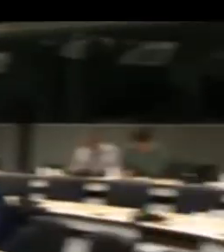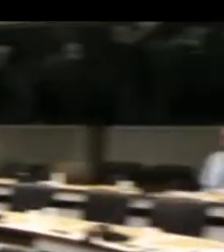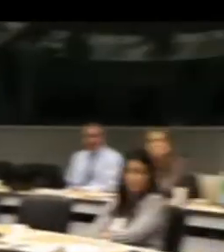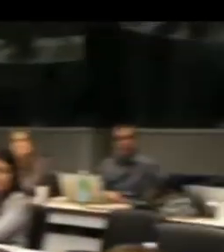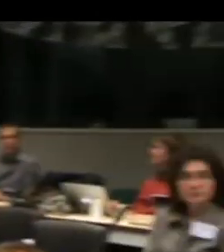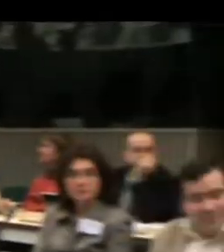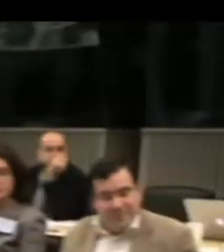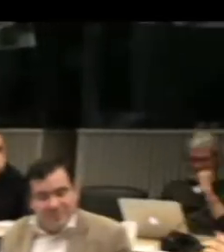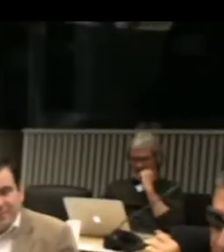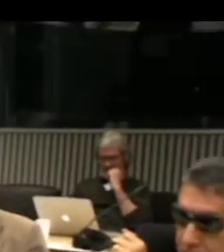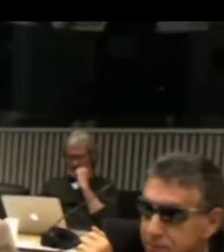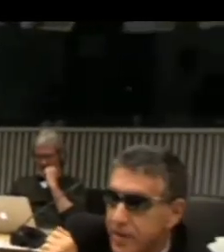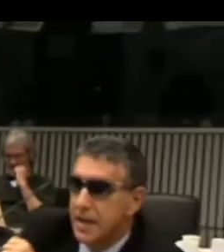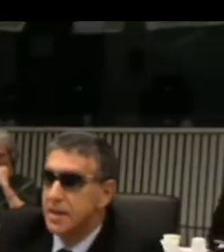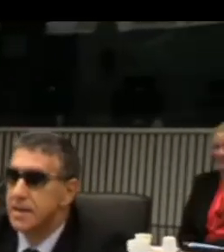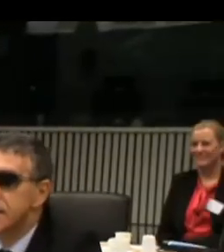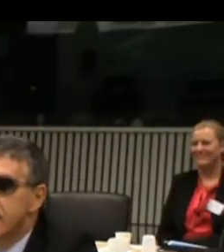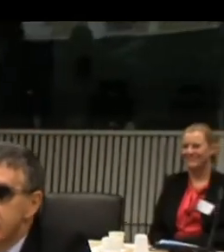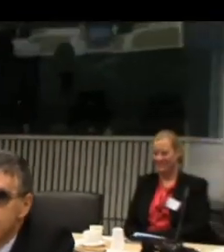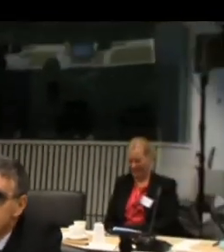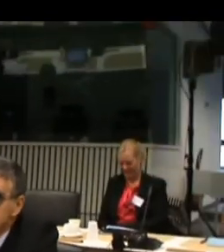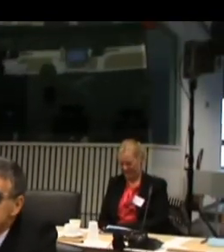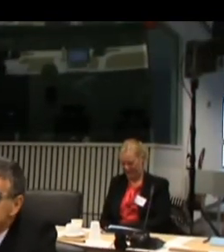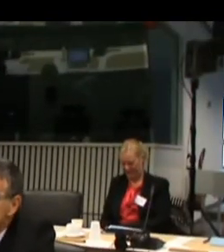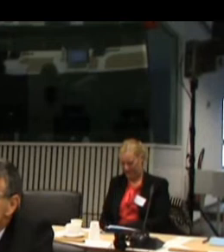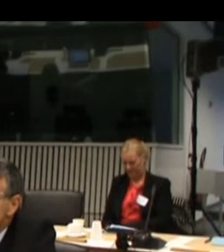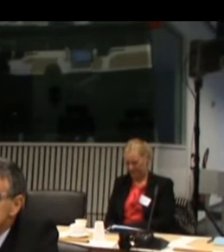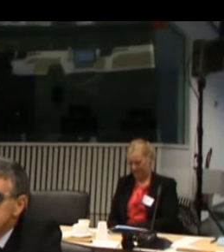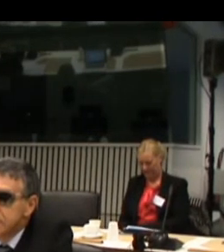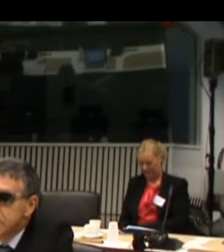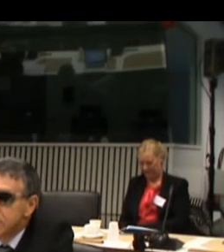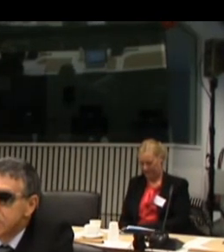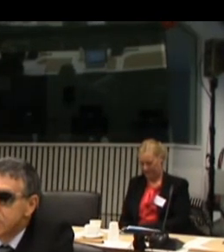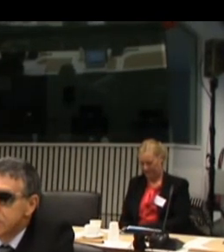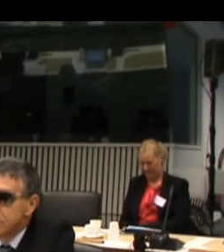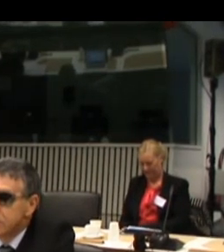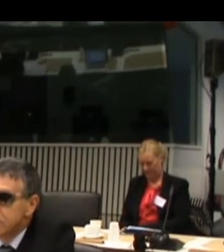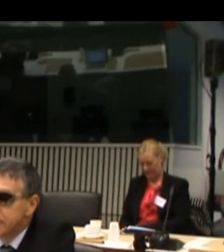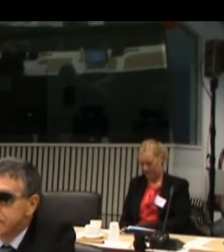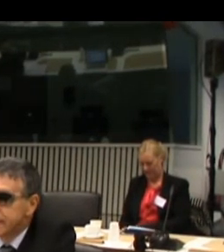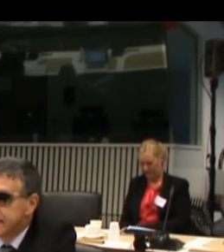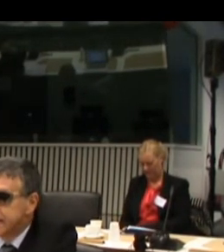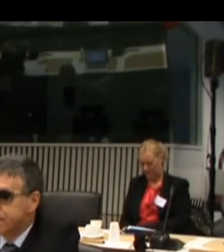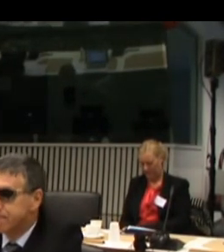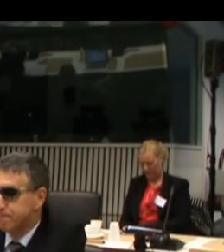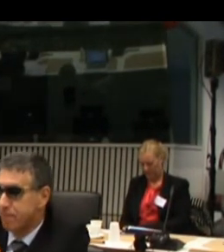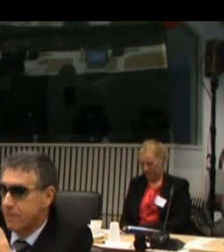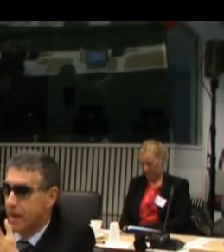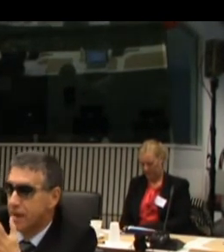Yep. Excellent presentation. Thank you very much. I don't want to go into,